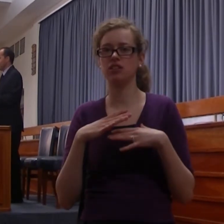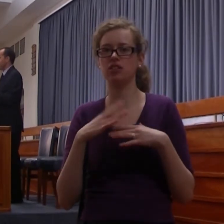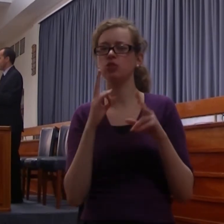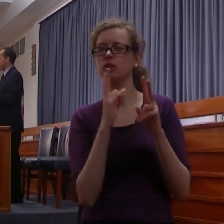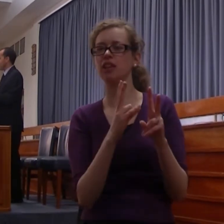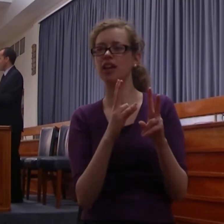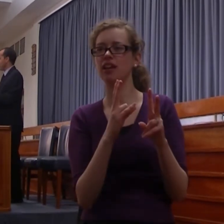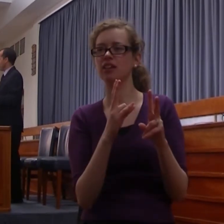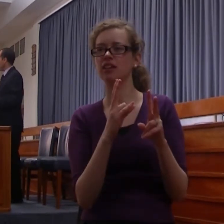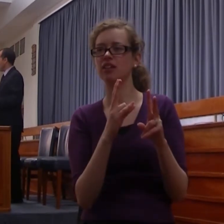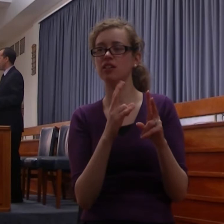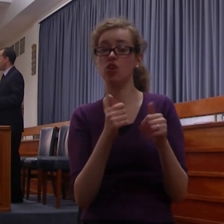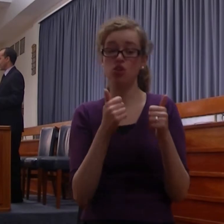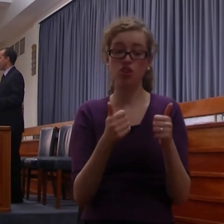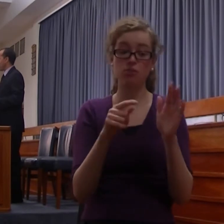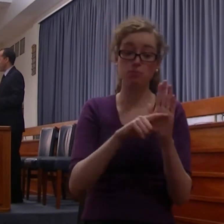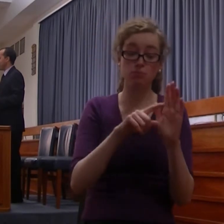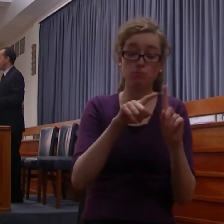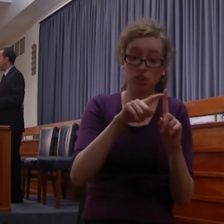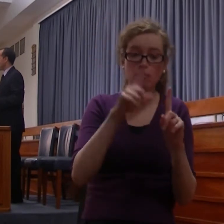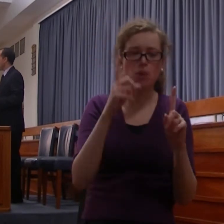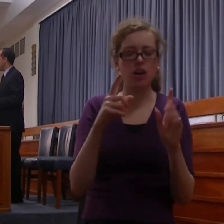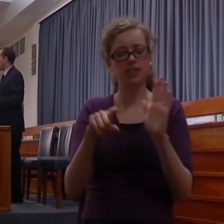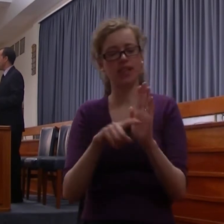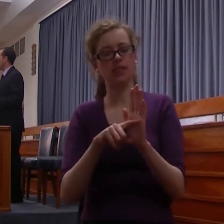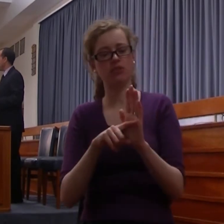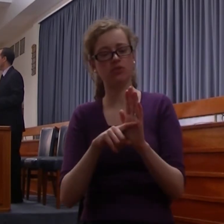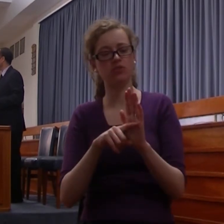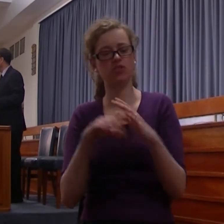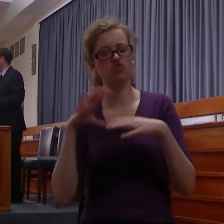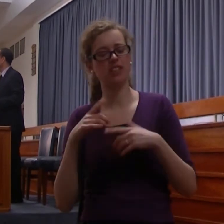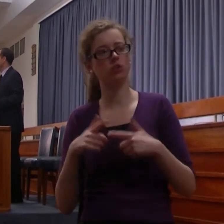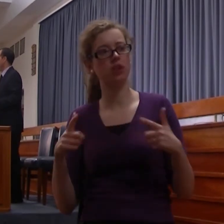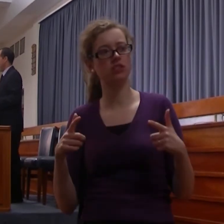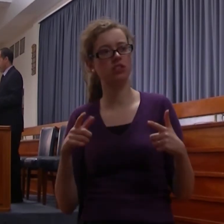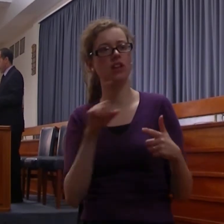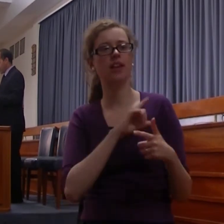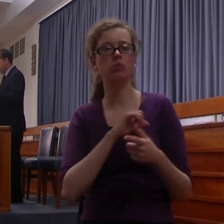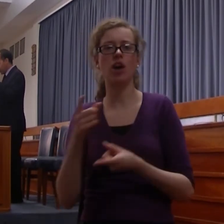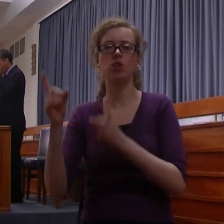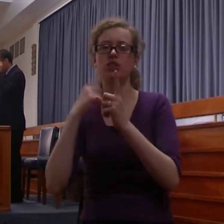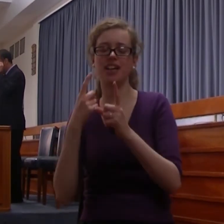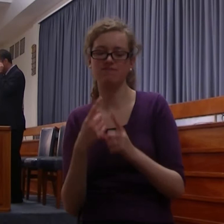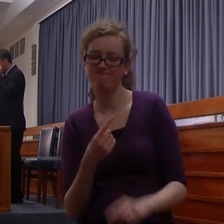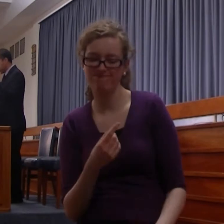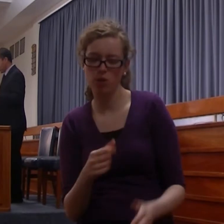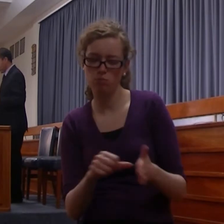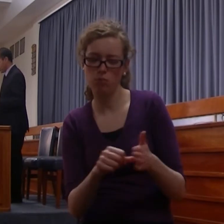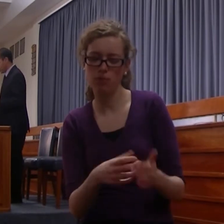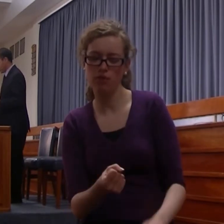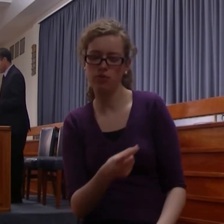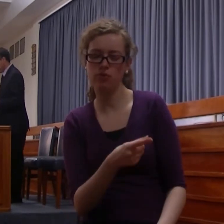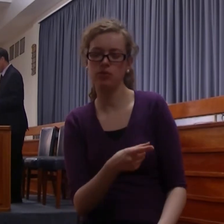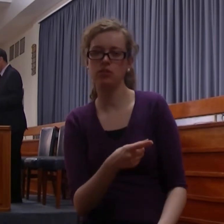relaxed. And you will see how they were relaxed, and they took it too easy. And this is why the Lord said,